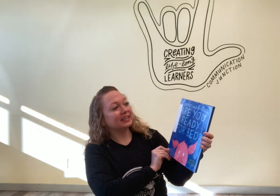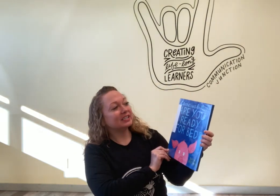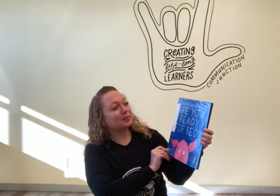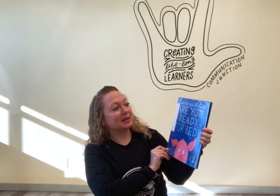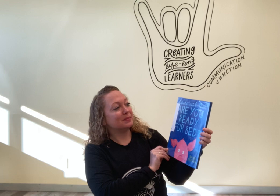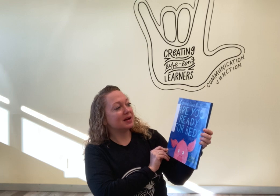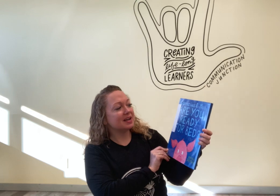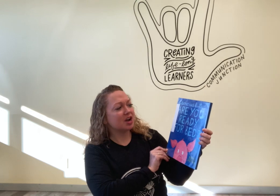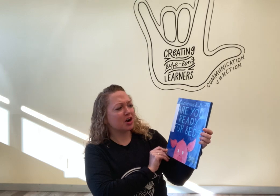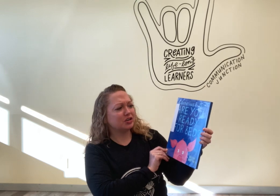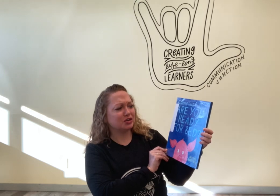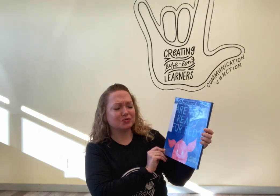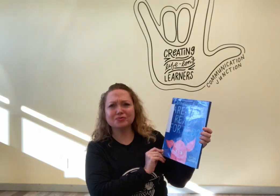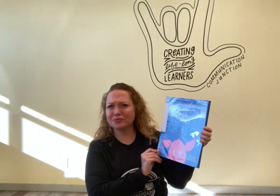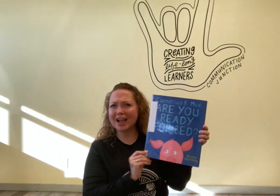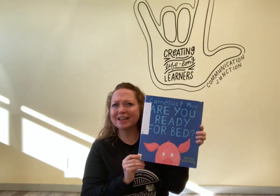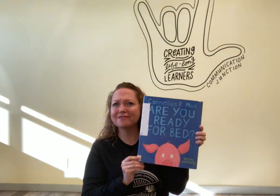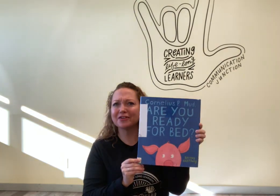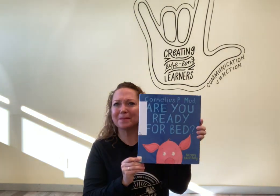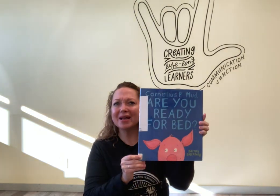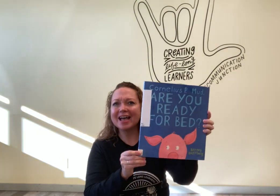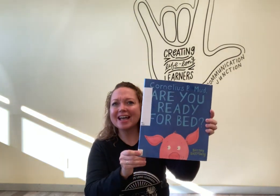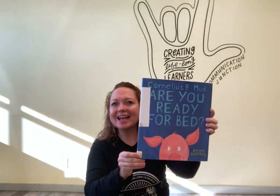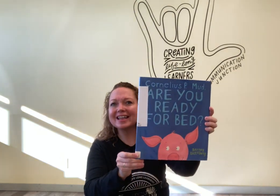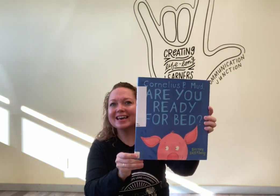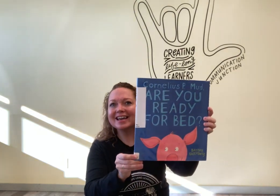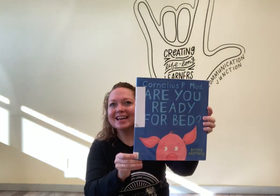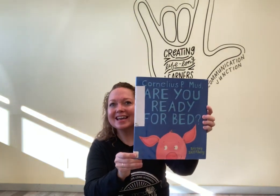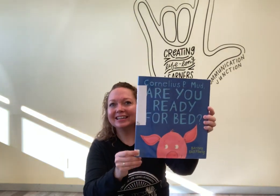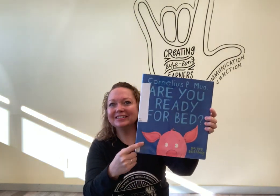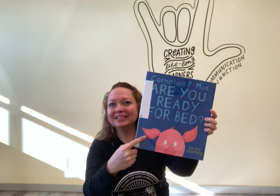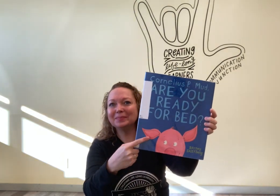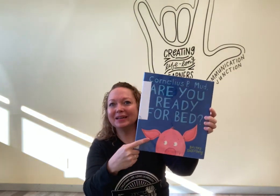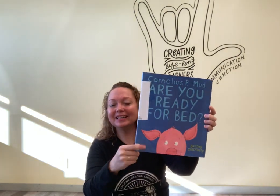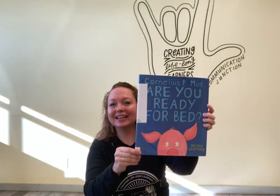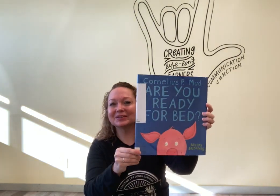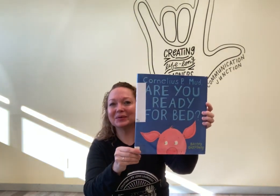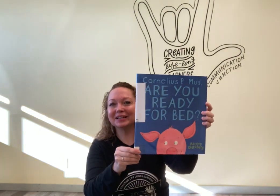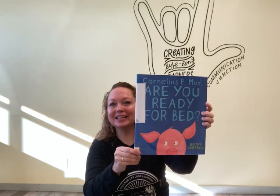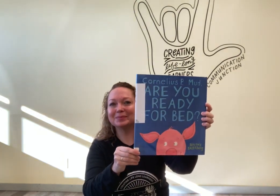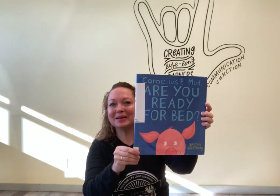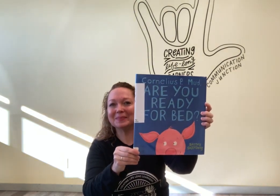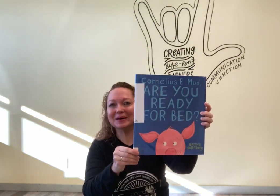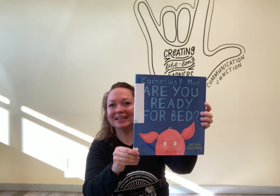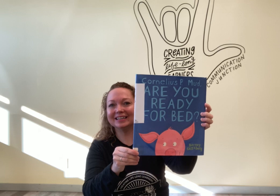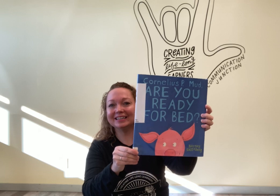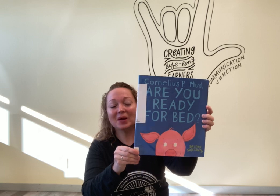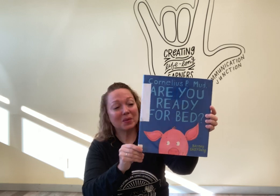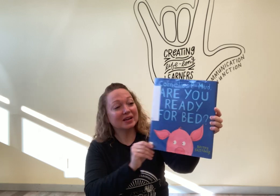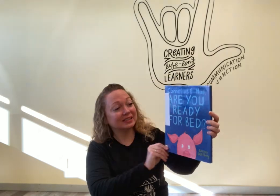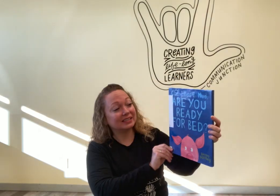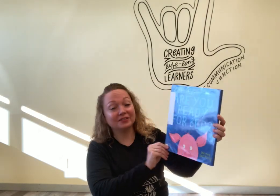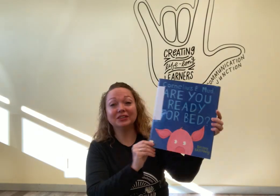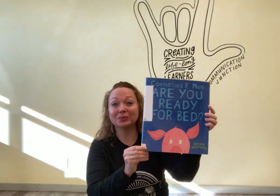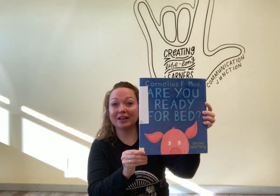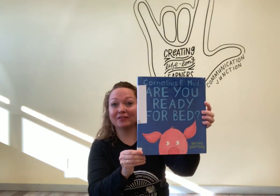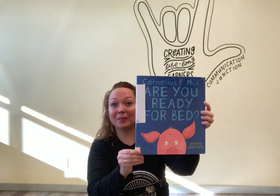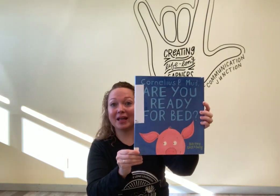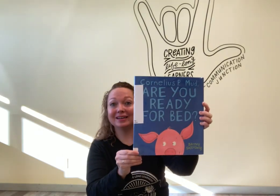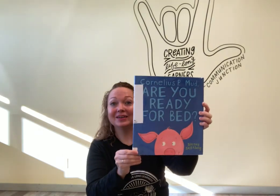P. Mudd. Are you ready for bed? You see the pig? That's Cornelius P. Mudd, and we're going to see if he's ready for bed. Or